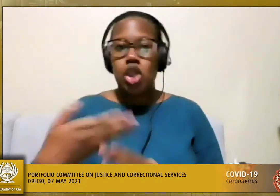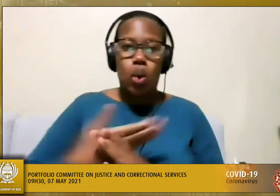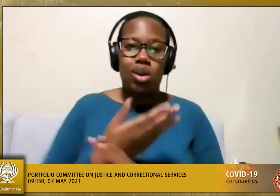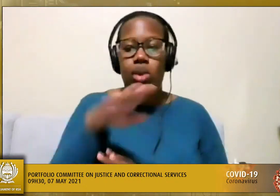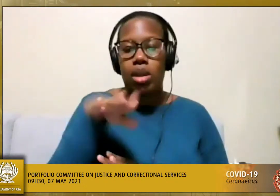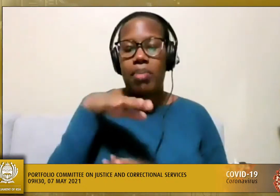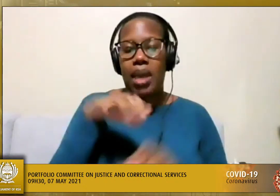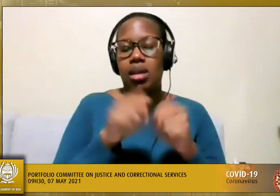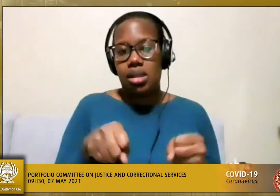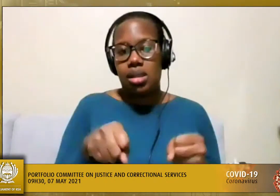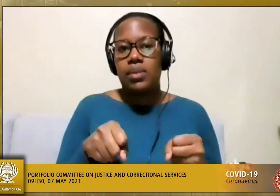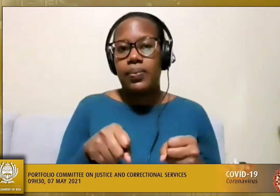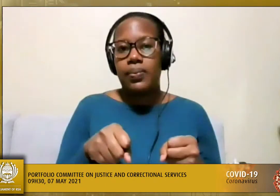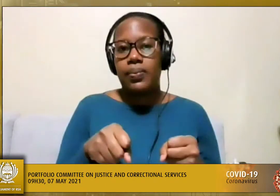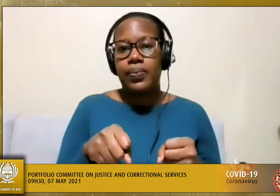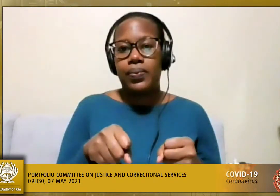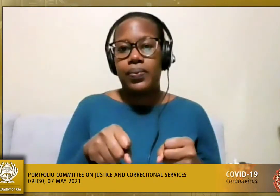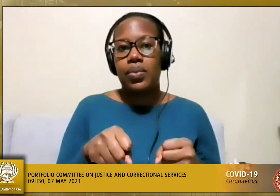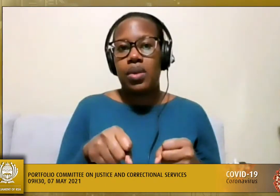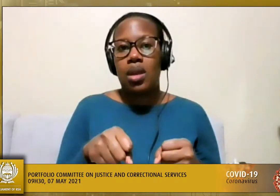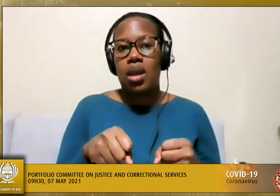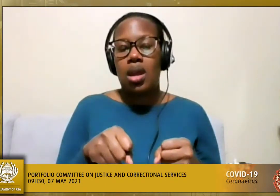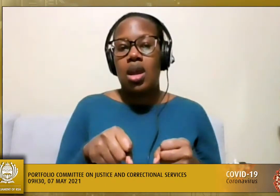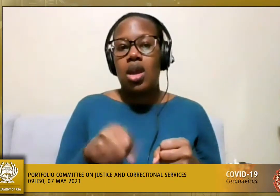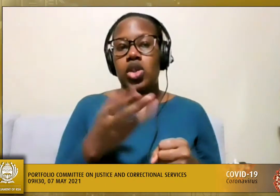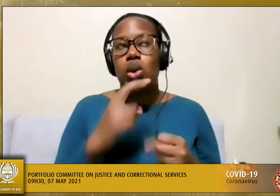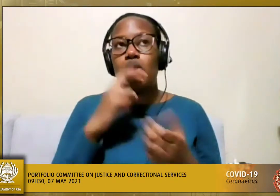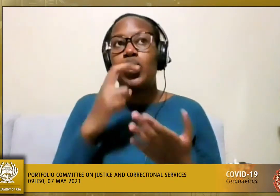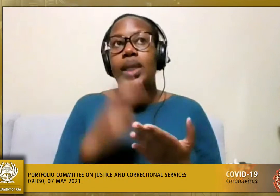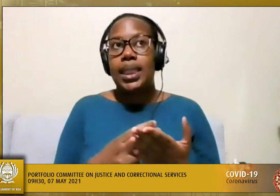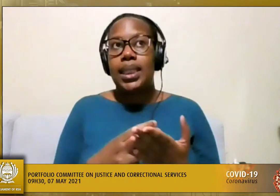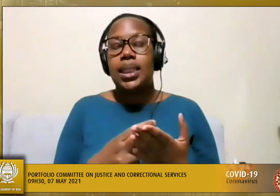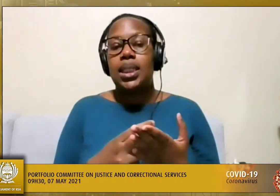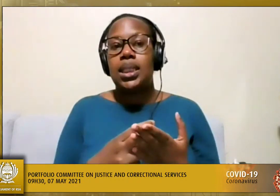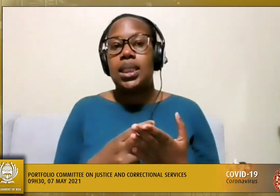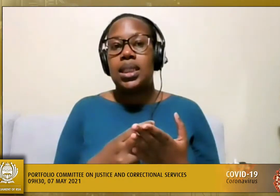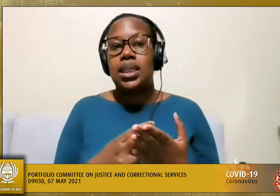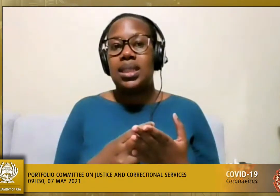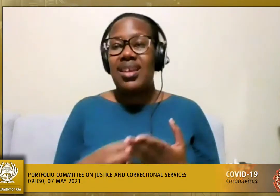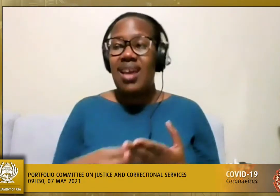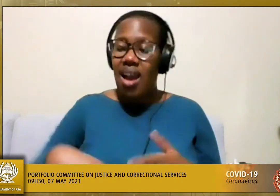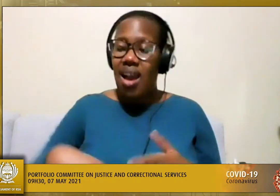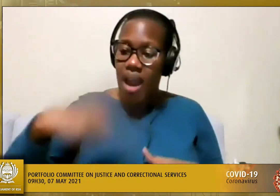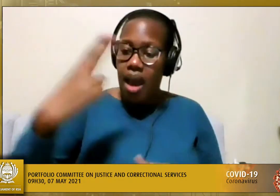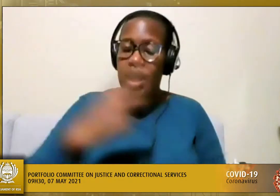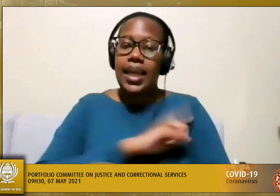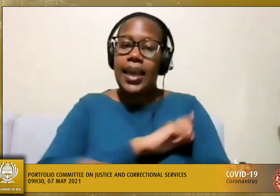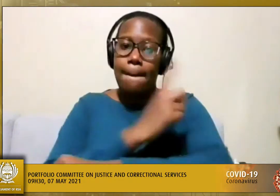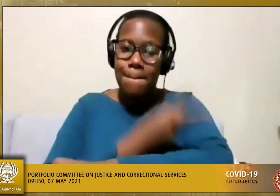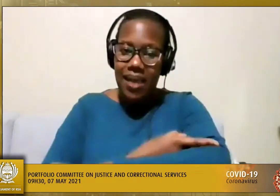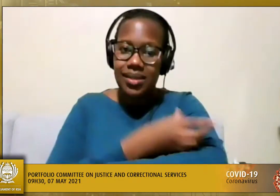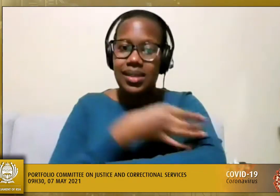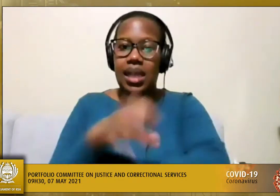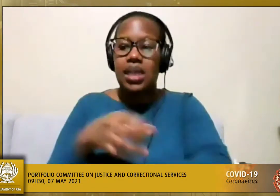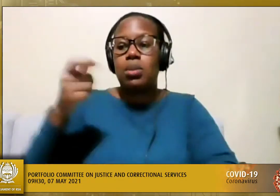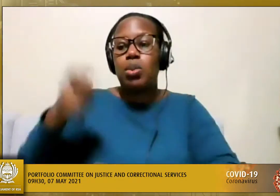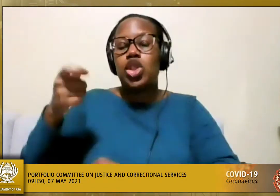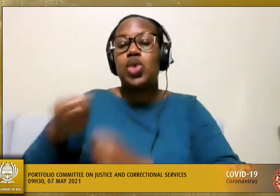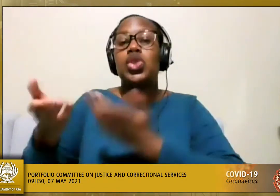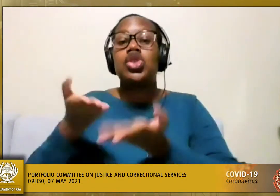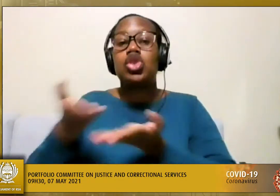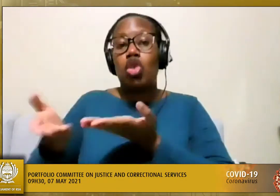system now you would need to have highly capacitated prostitution services to